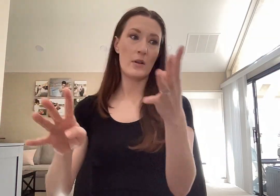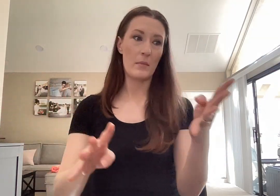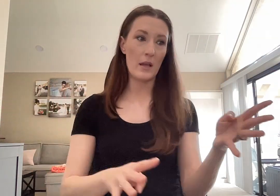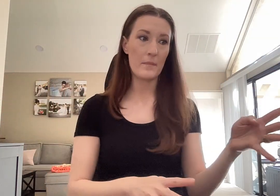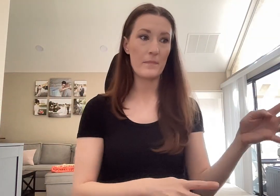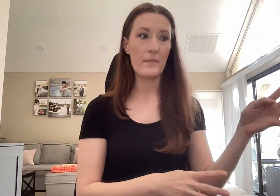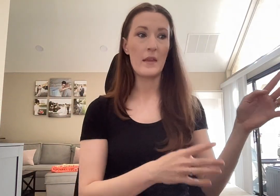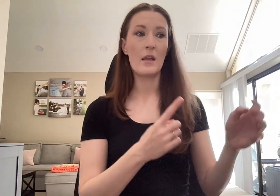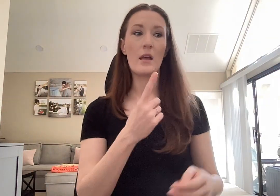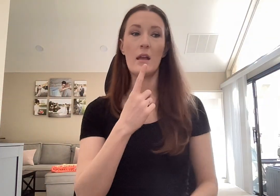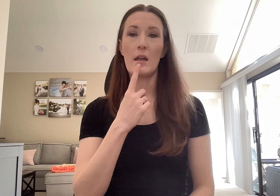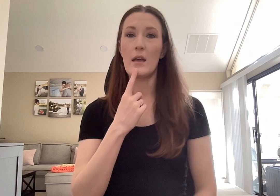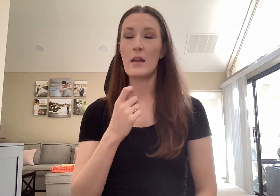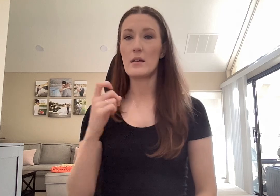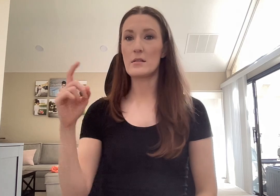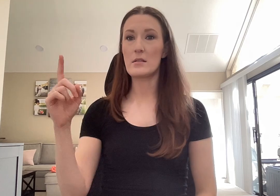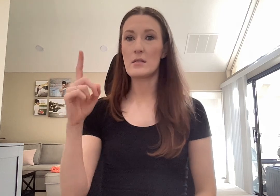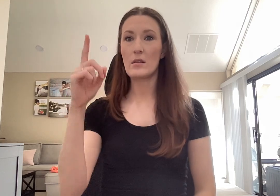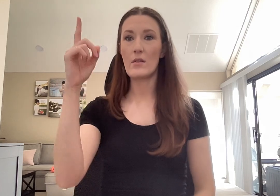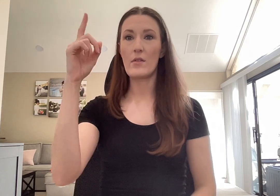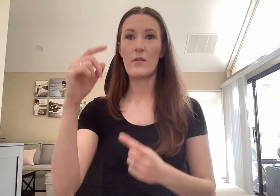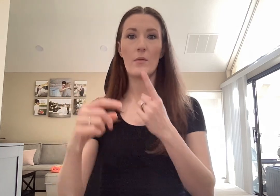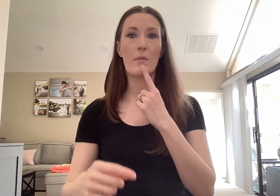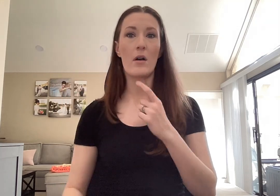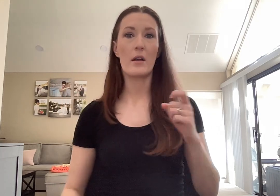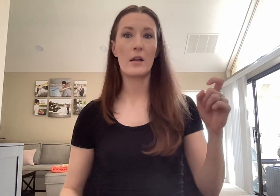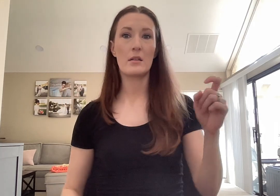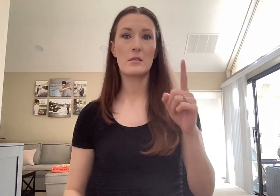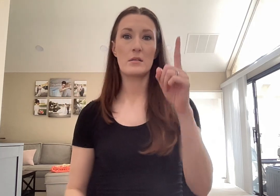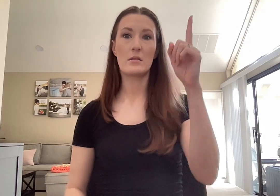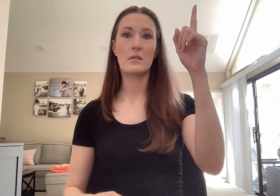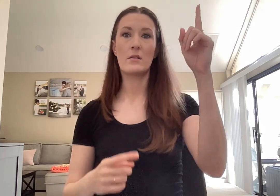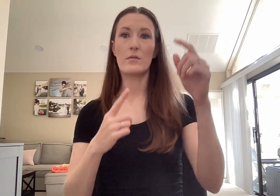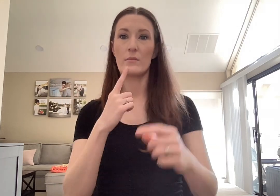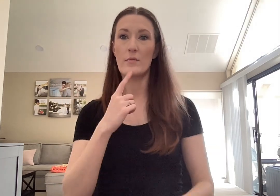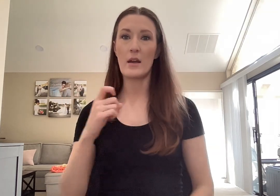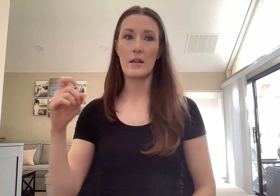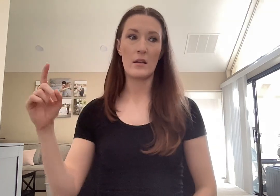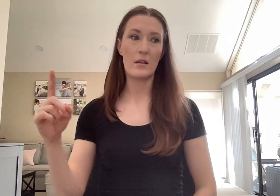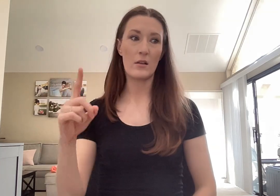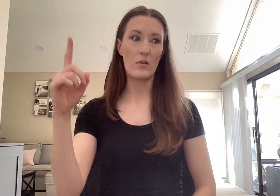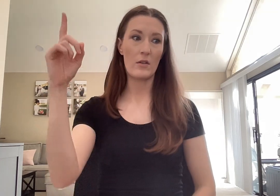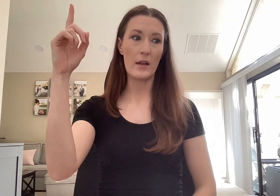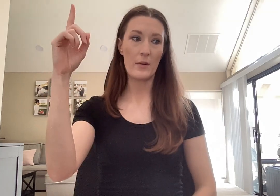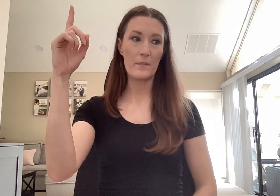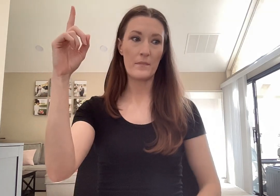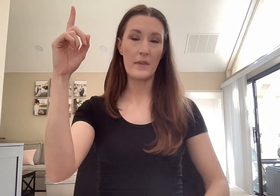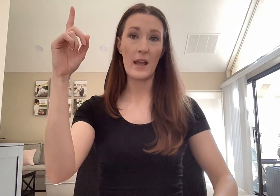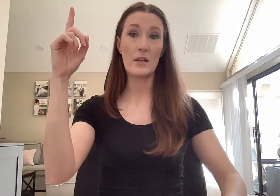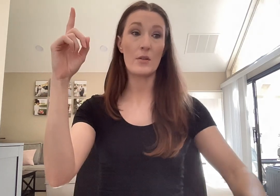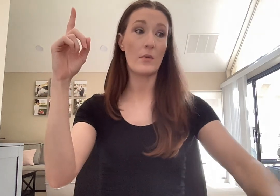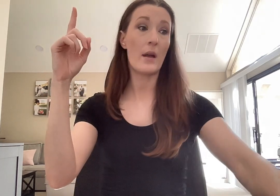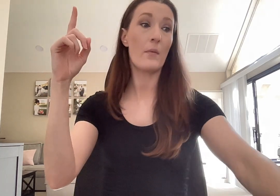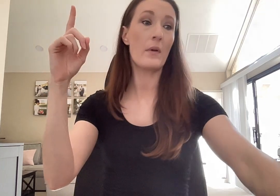streaming, and the rocket's red glare. Okay, so now we're